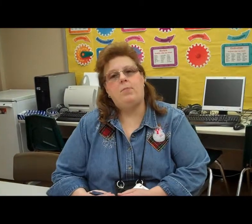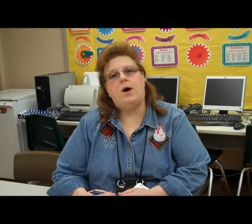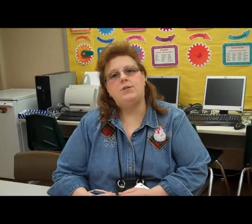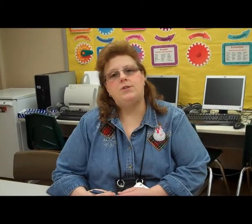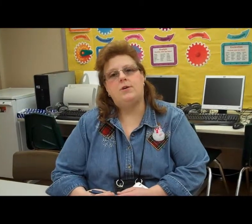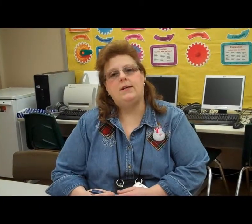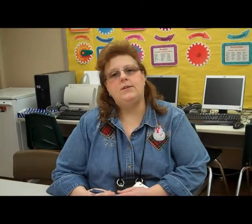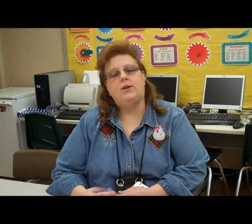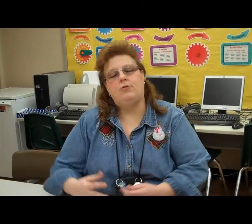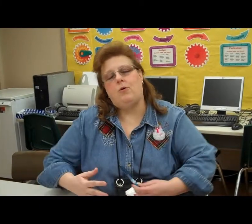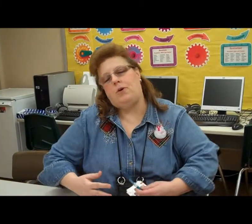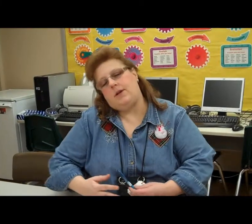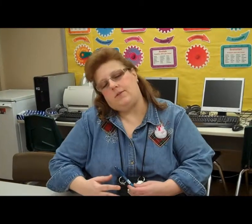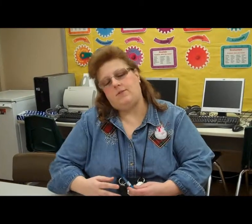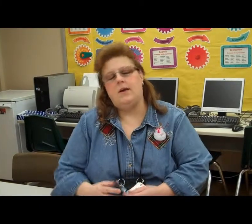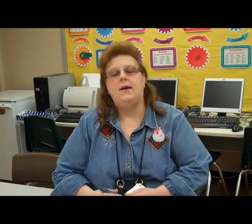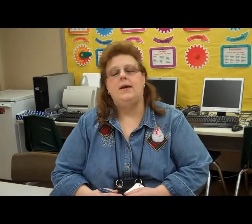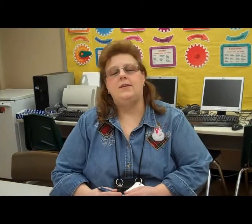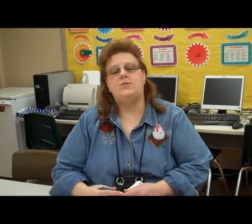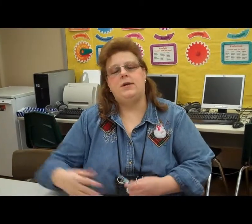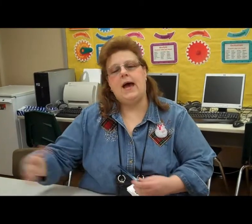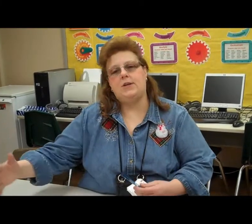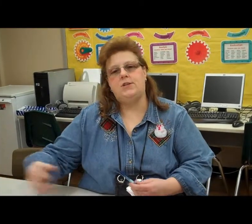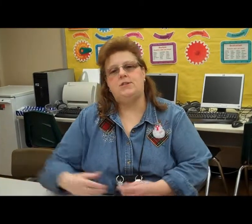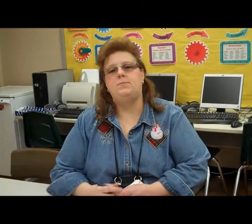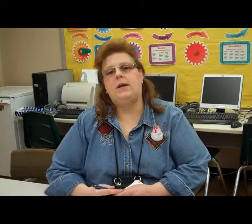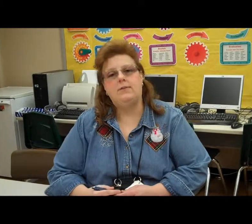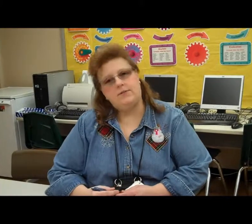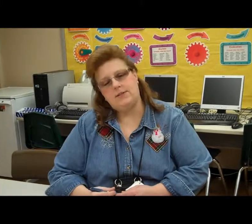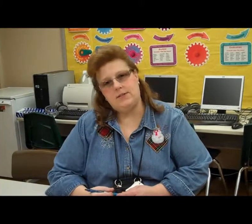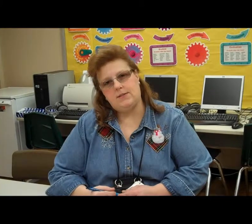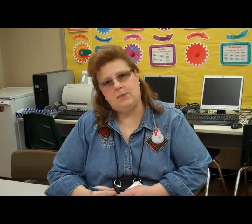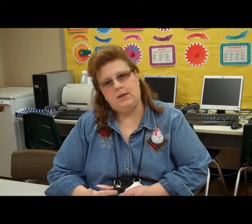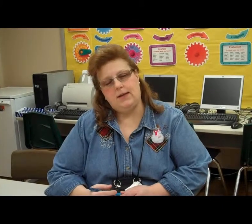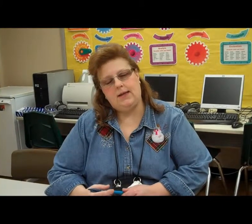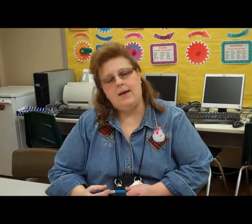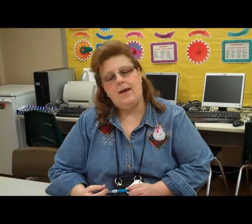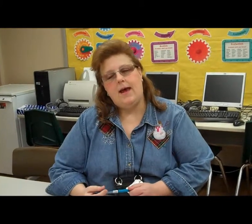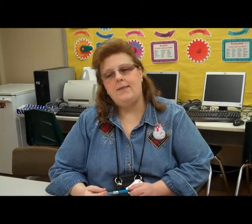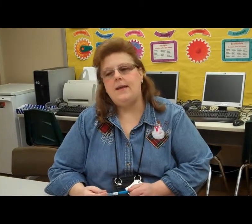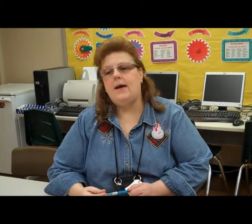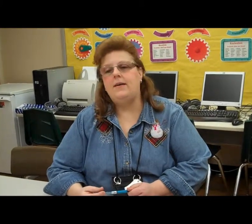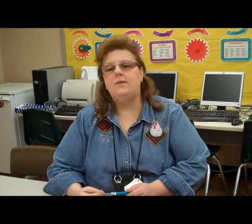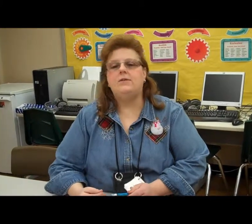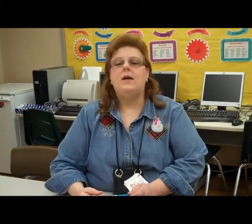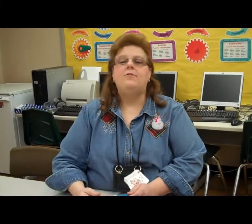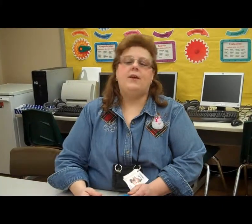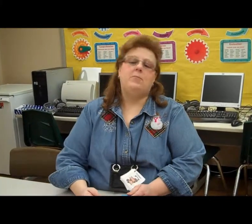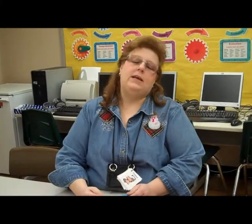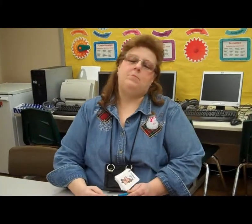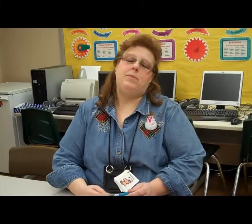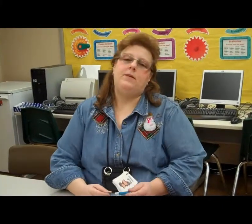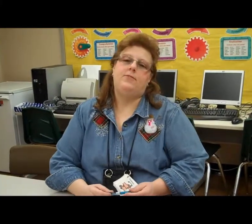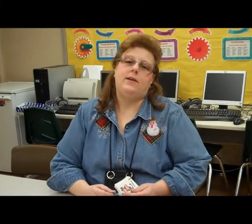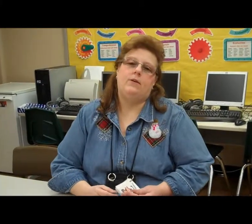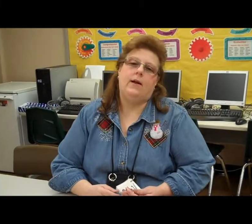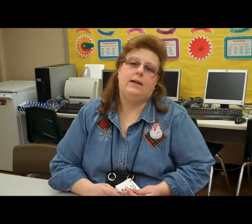posture and to control his reactions because of his disability. And then another family benefited greatly